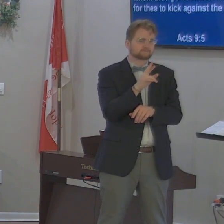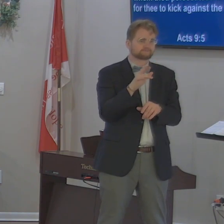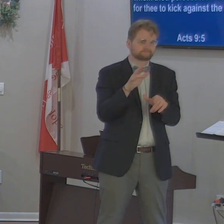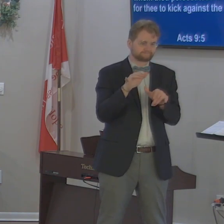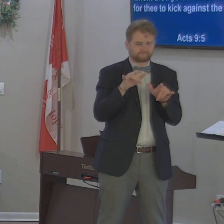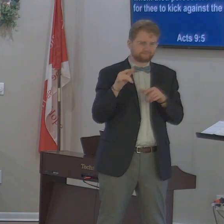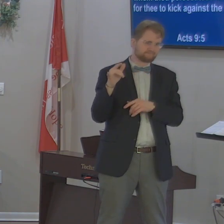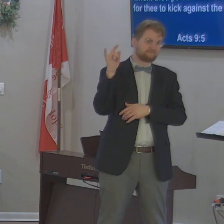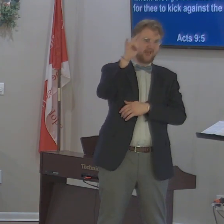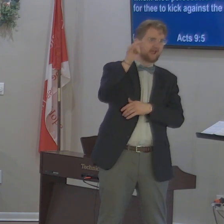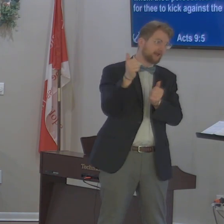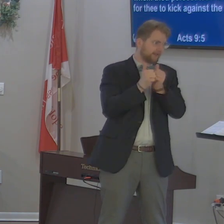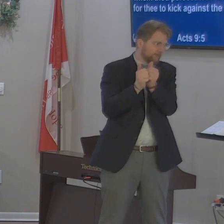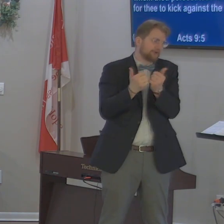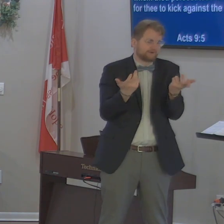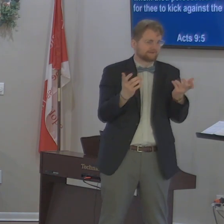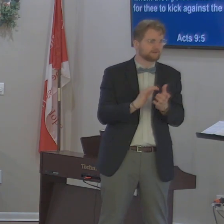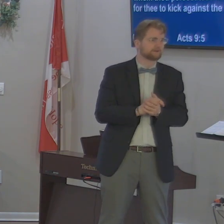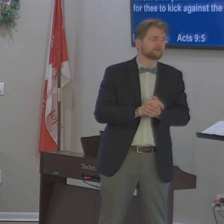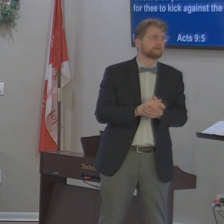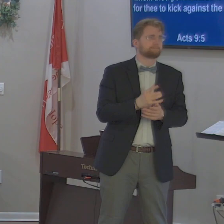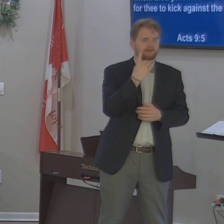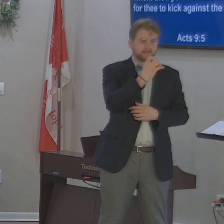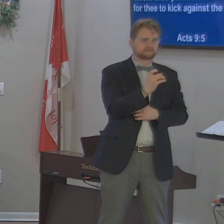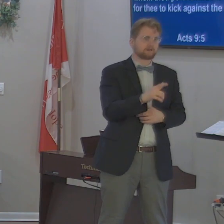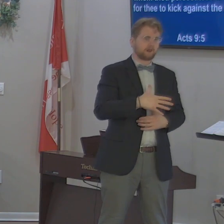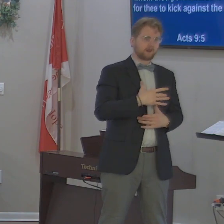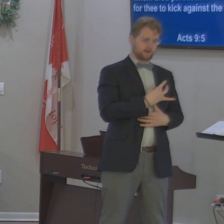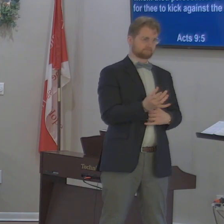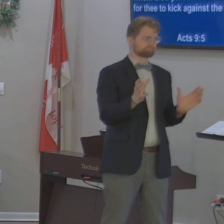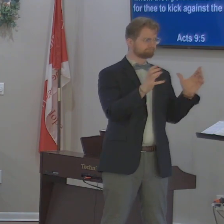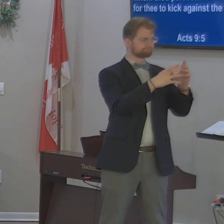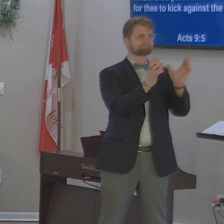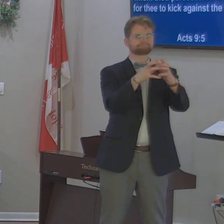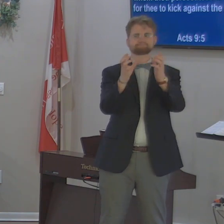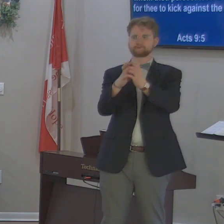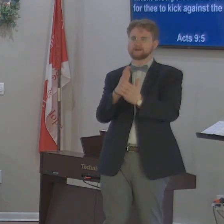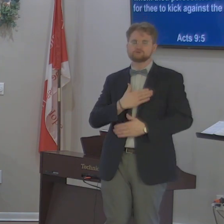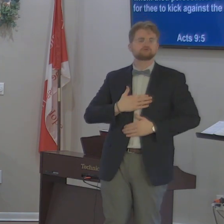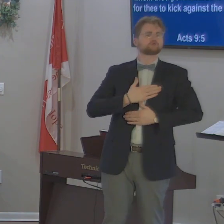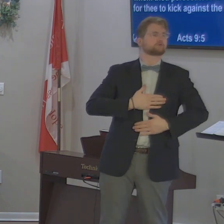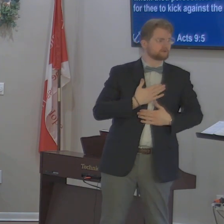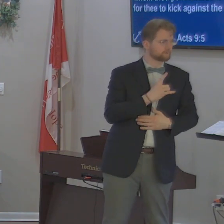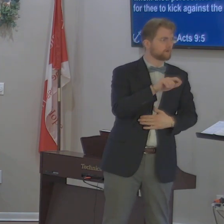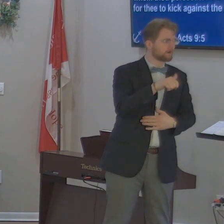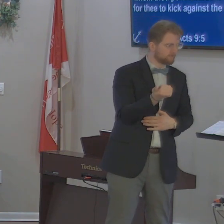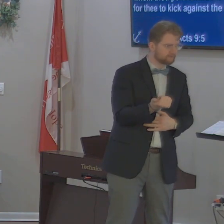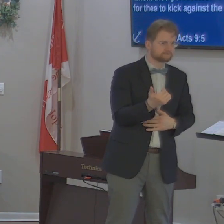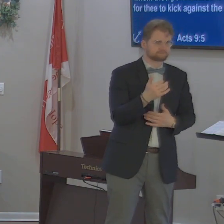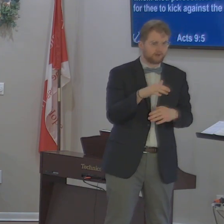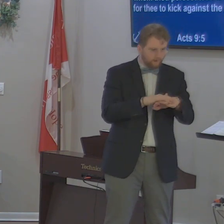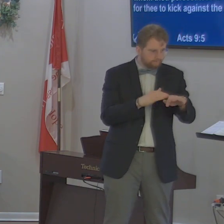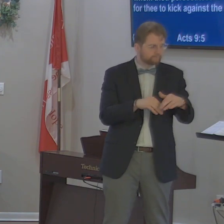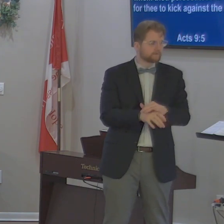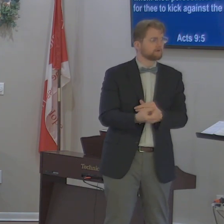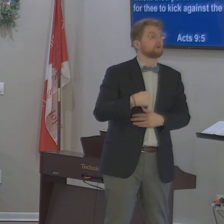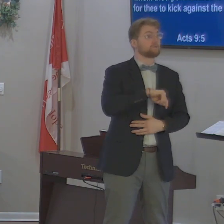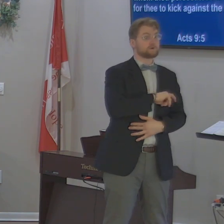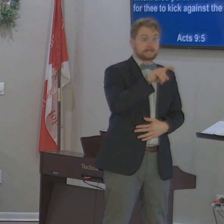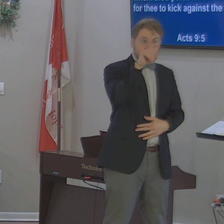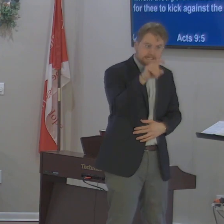matter who you are here, and I'm probably the least feeling to individuals in this room, but we need to know